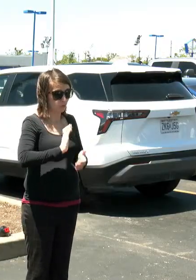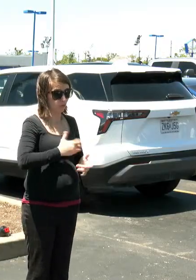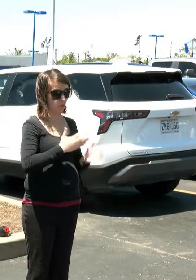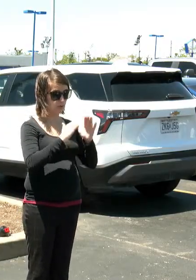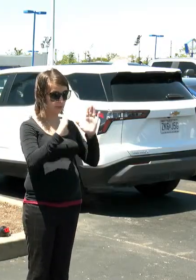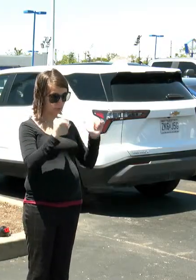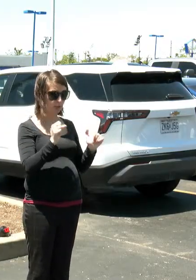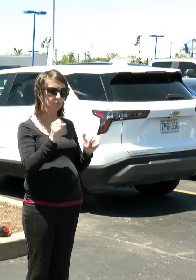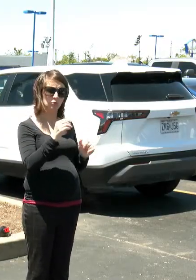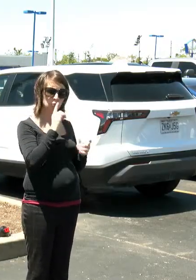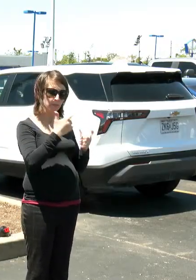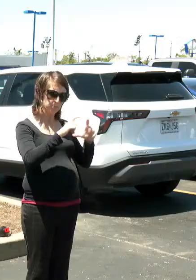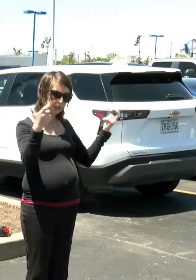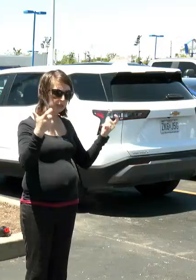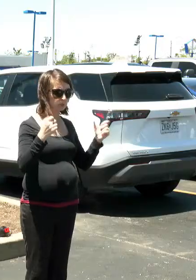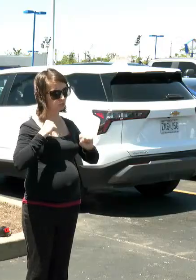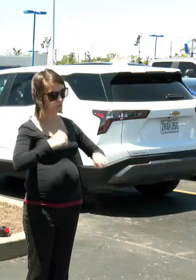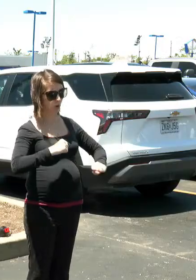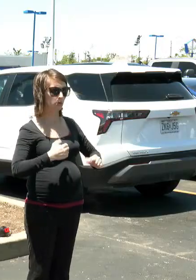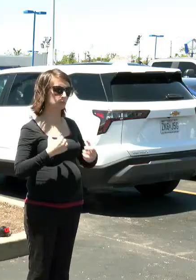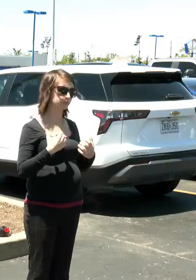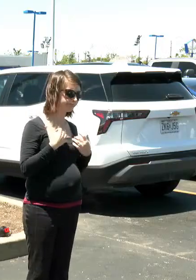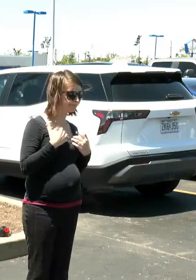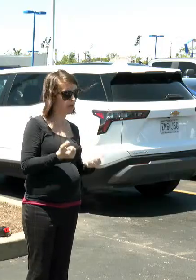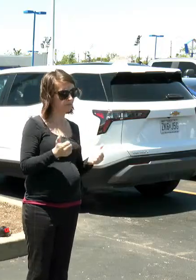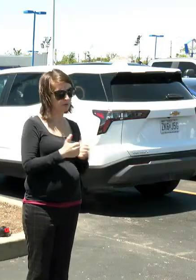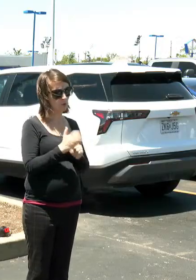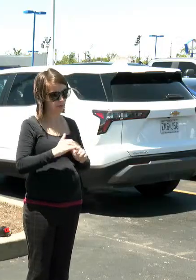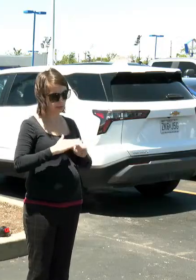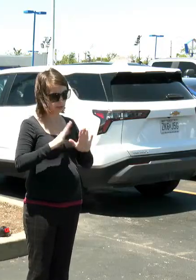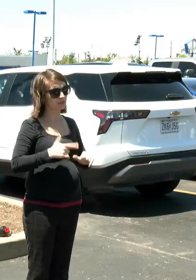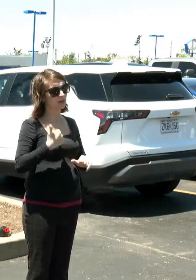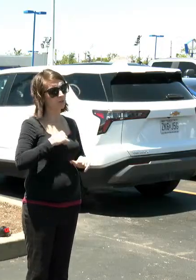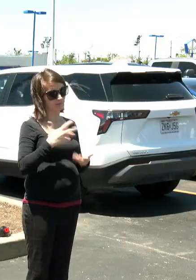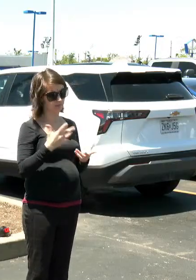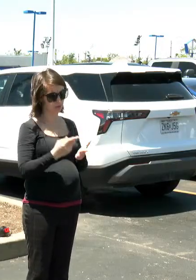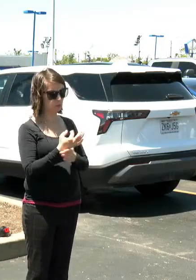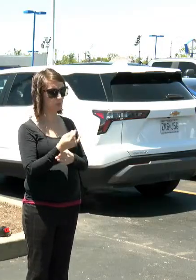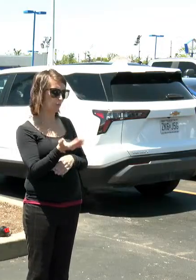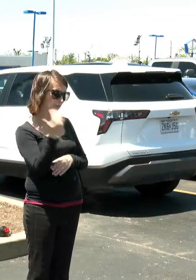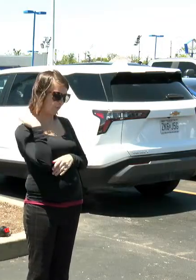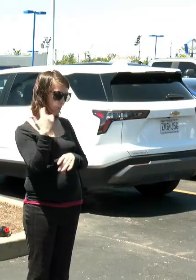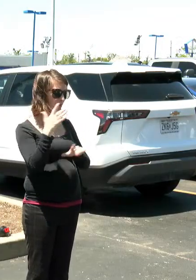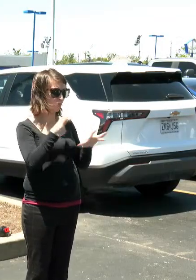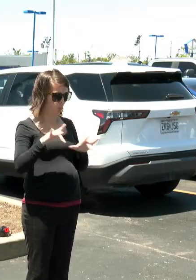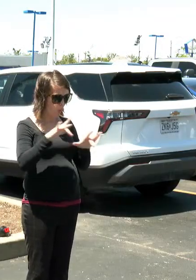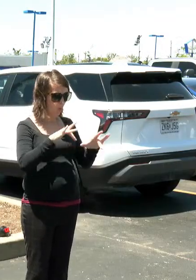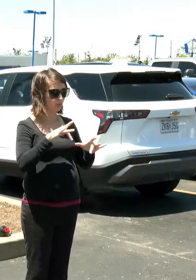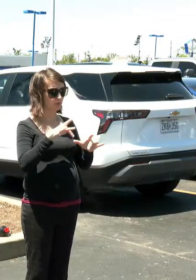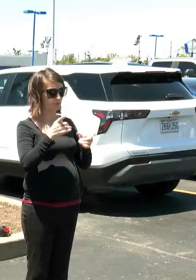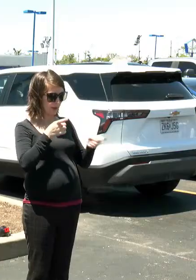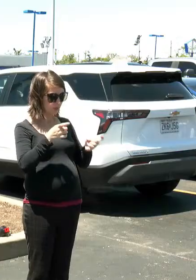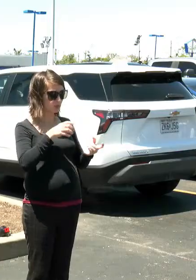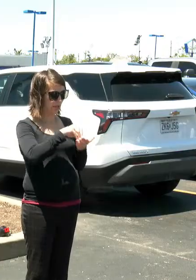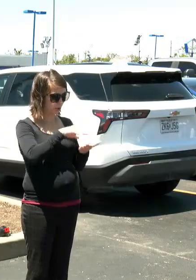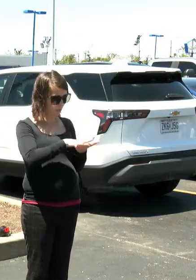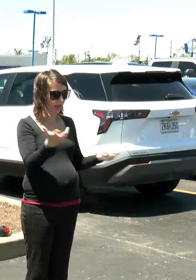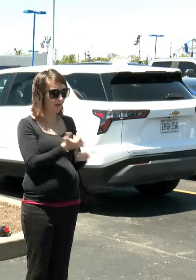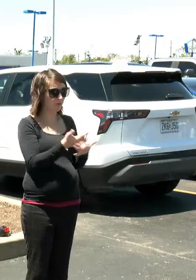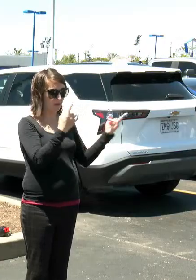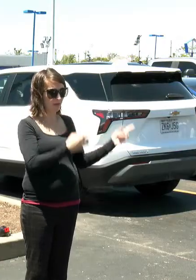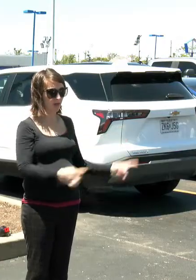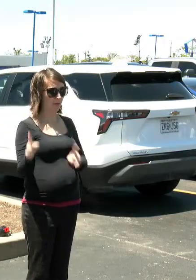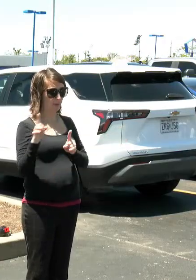So it's very robust. We're very familiar with it. We've used it before. It records, manages, documents everything that's happening.